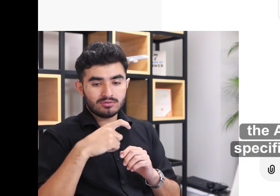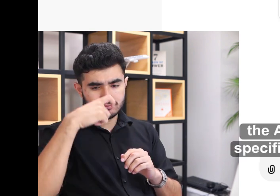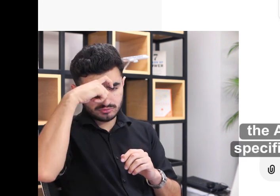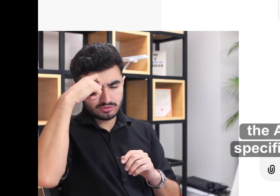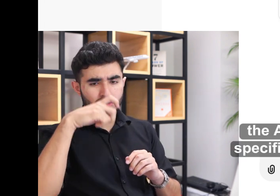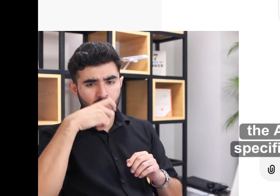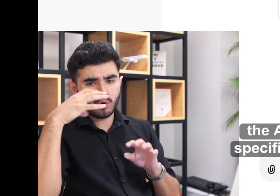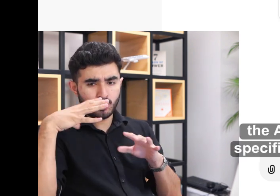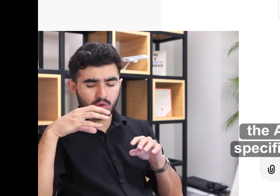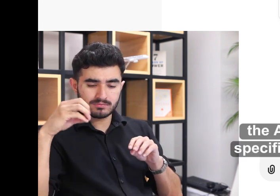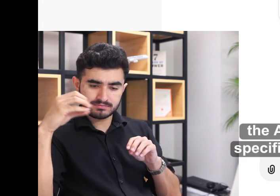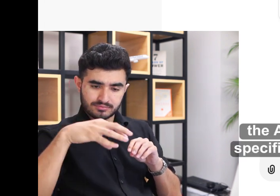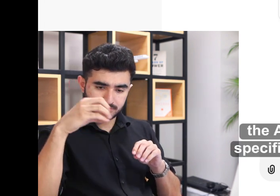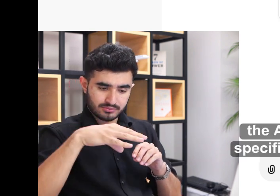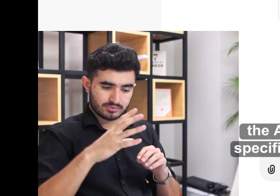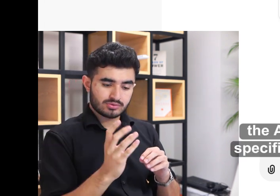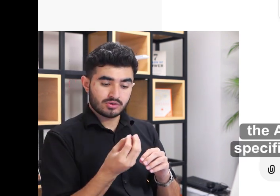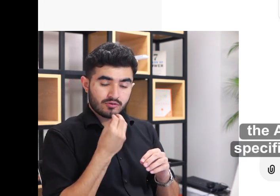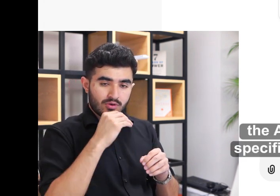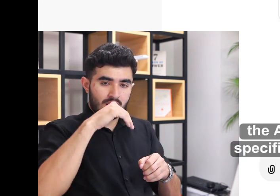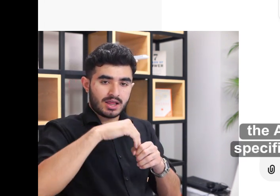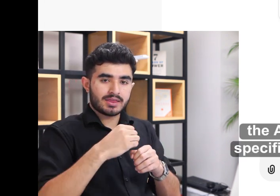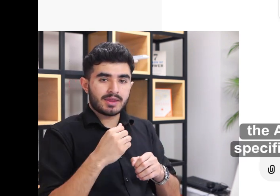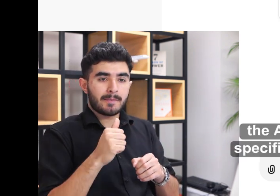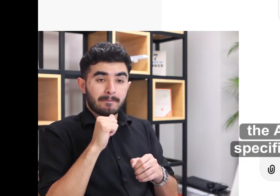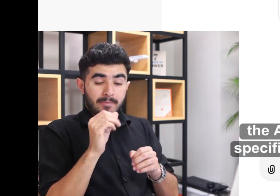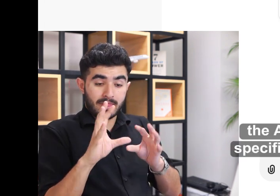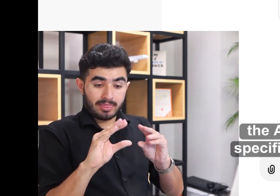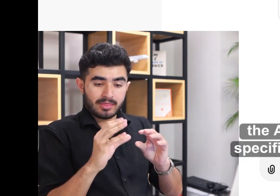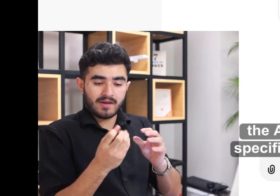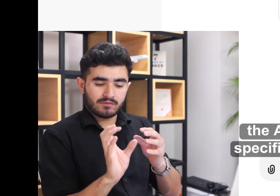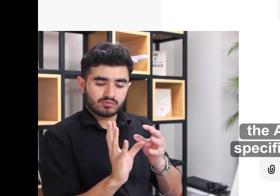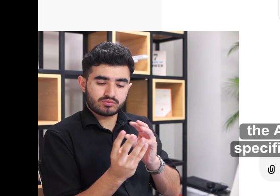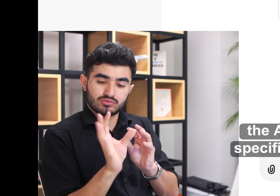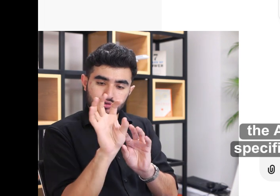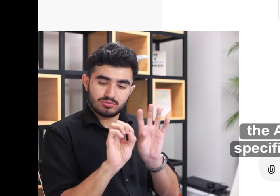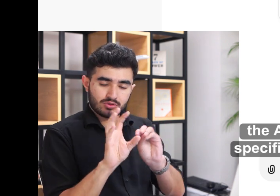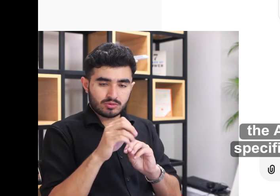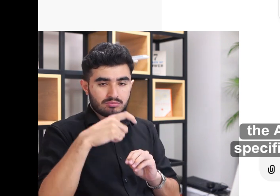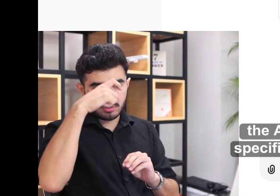the AI understands that you're asking specifically about the process of heating.